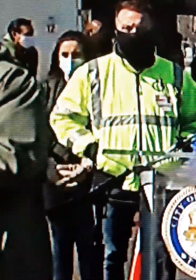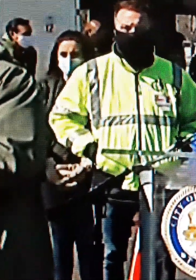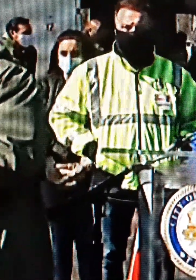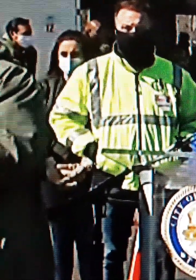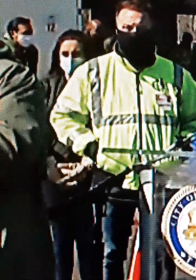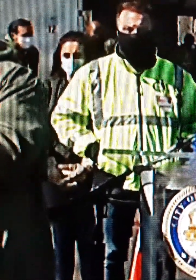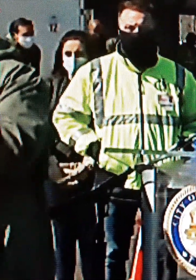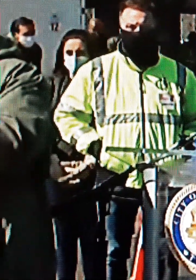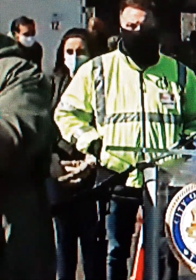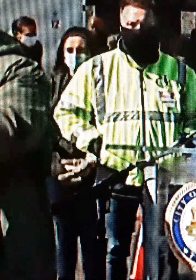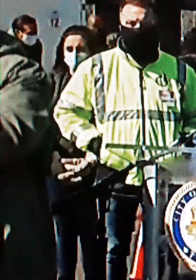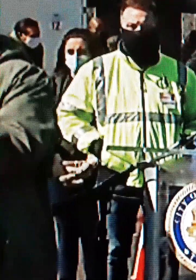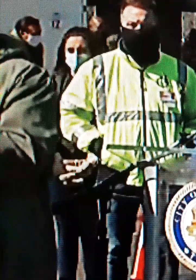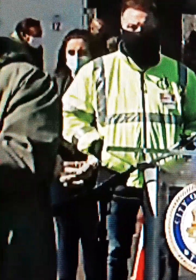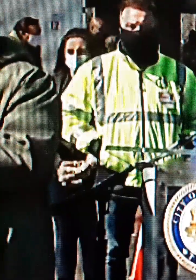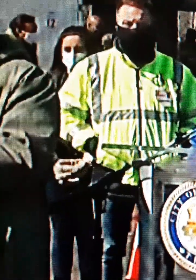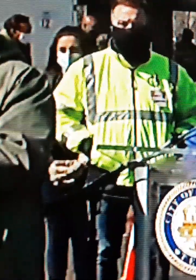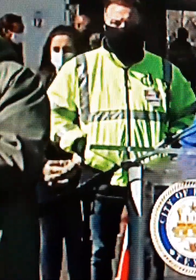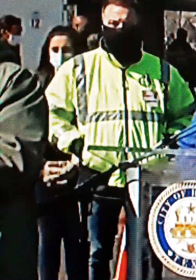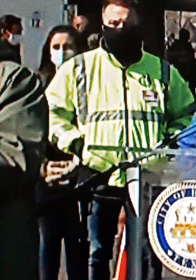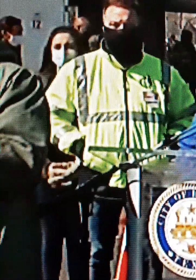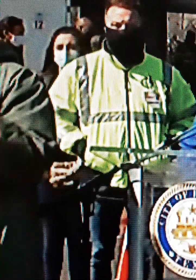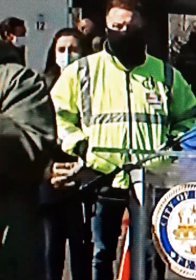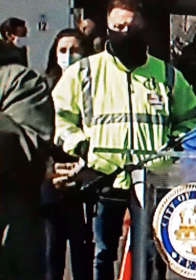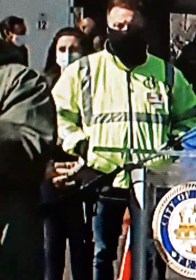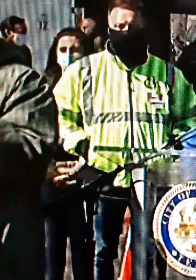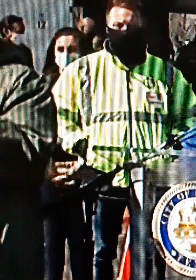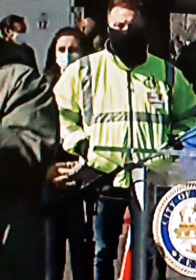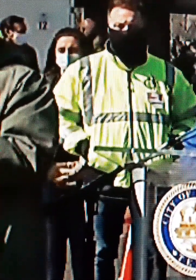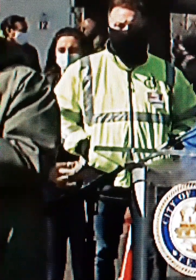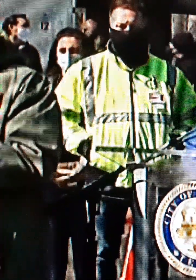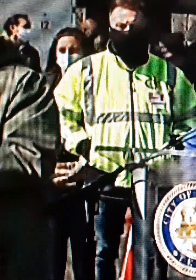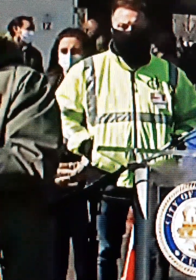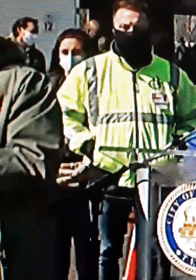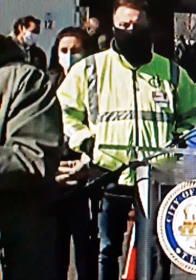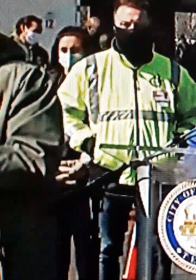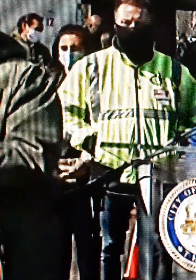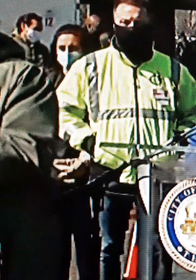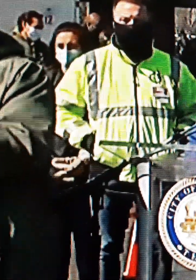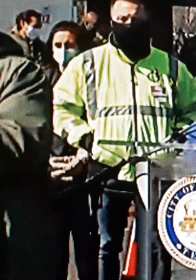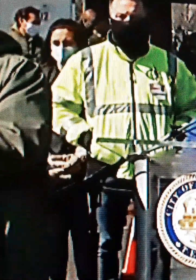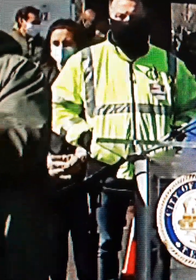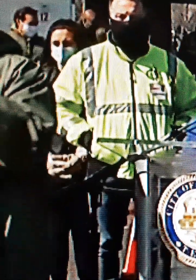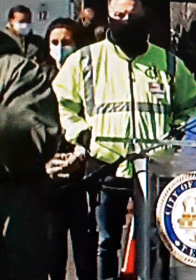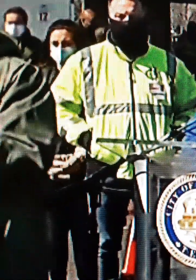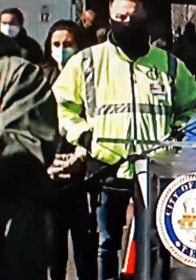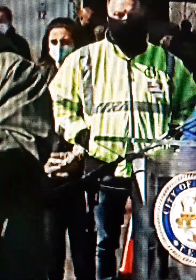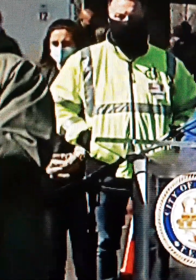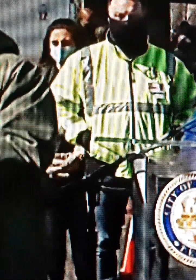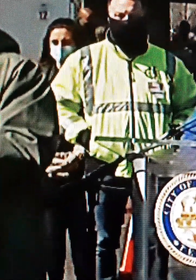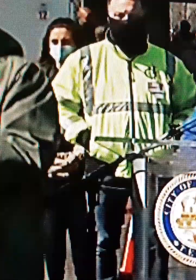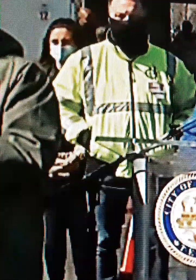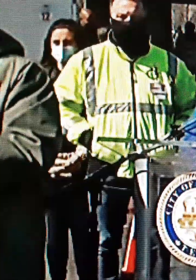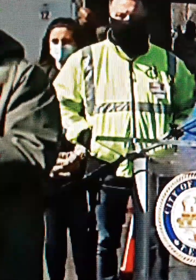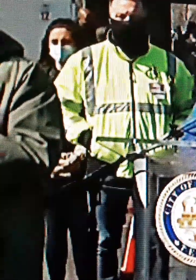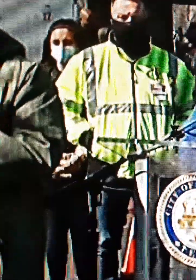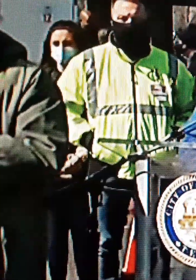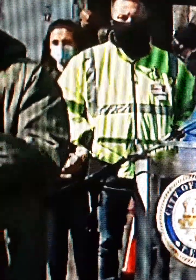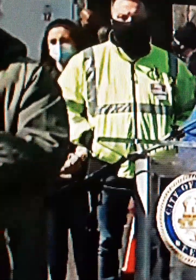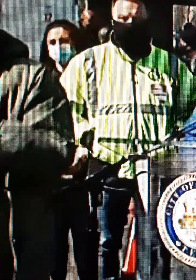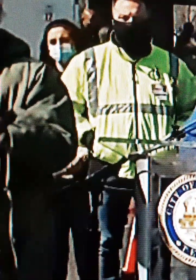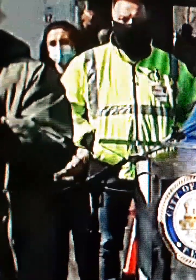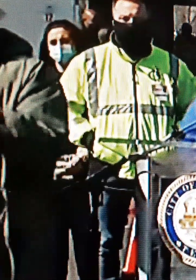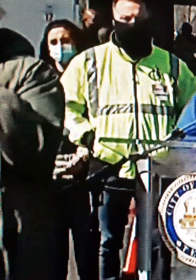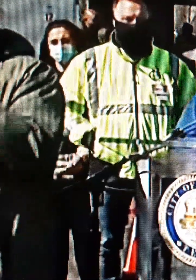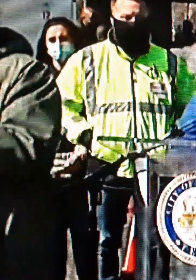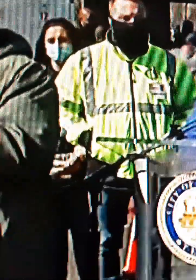staying out of the boil water notice, and that our pressures will not fluctuate when we get there. I'll be available for questions